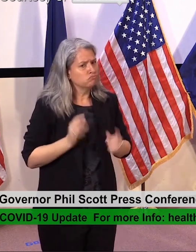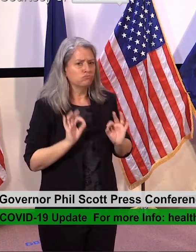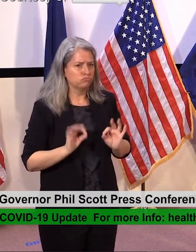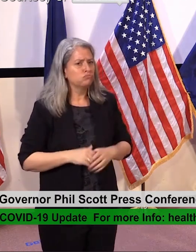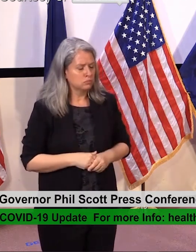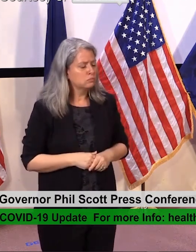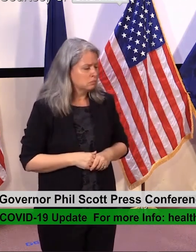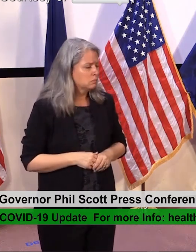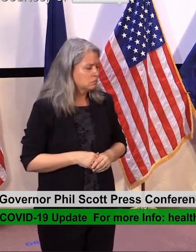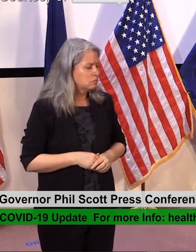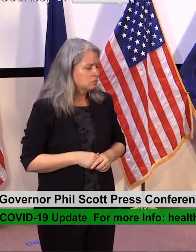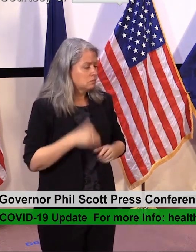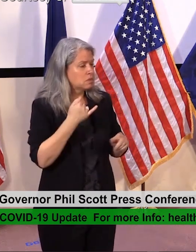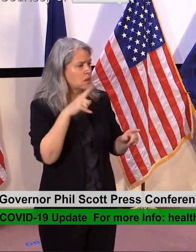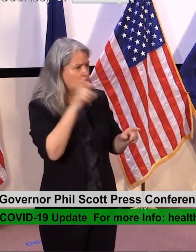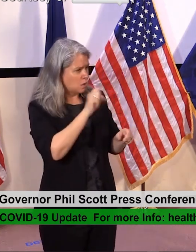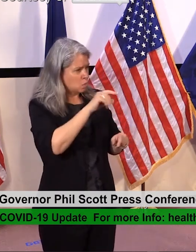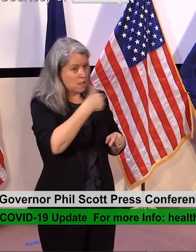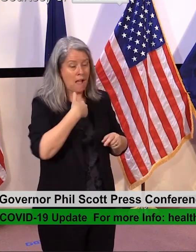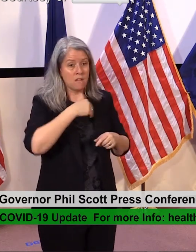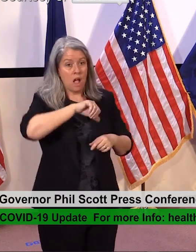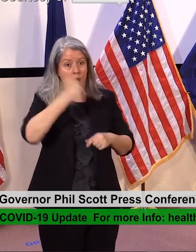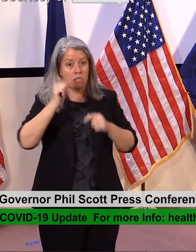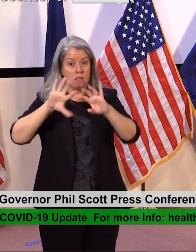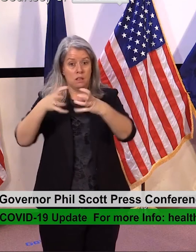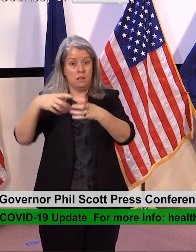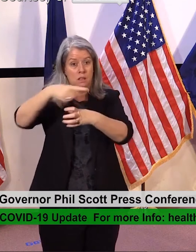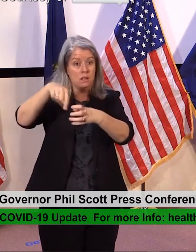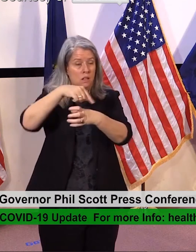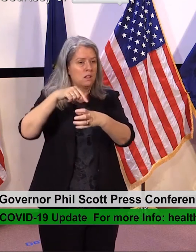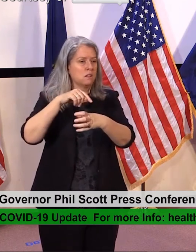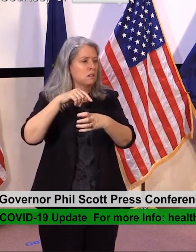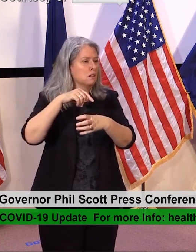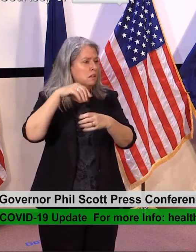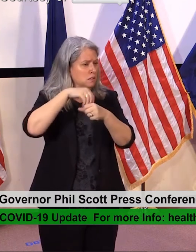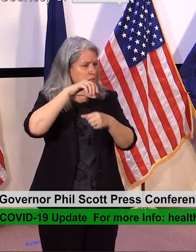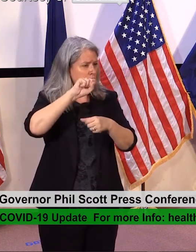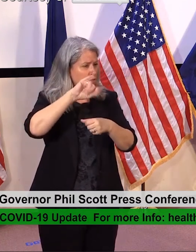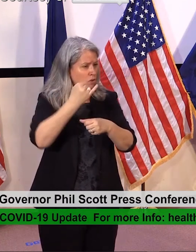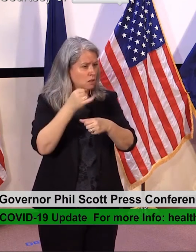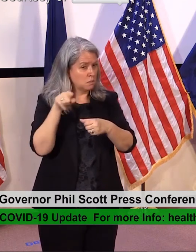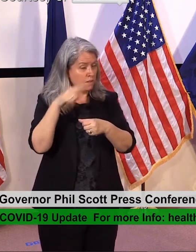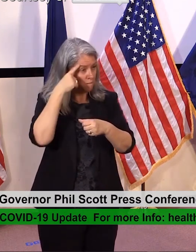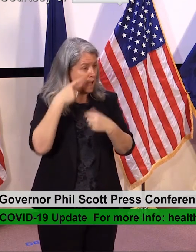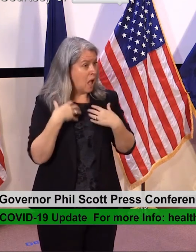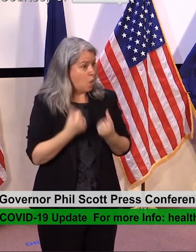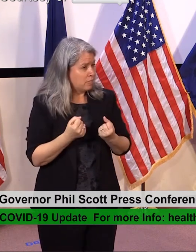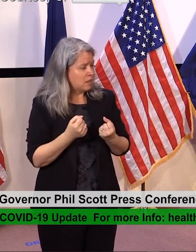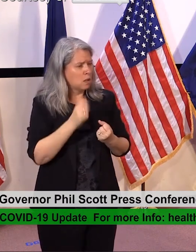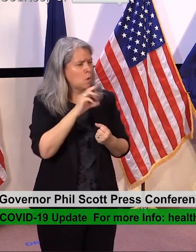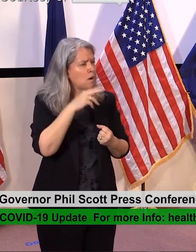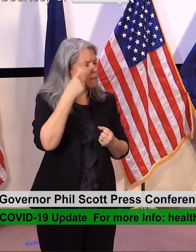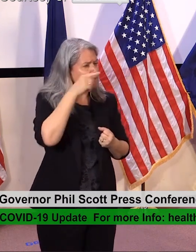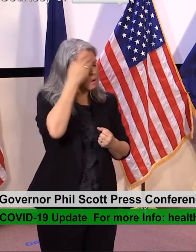So is the surge capacity places planned in St. Johnsbury, is that for healthy inmates,